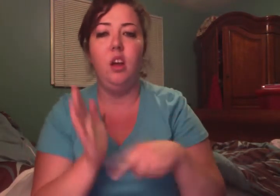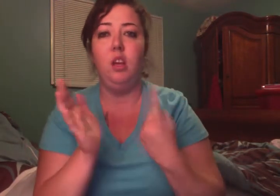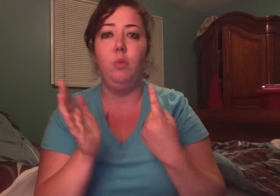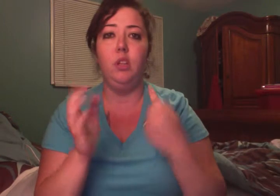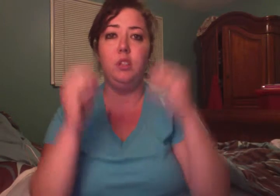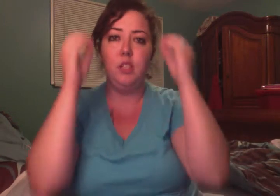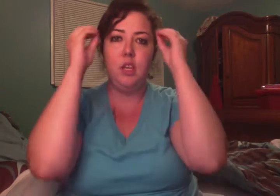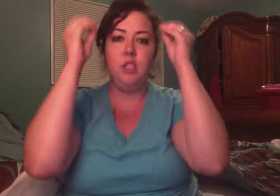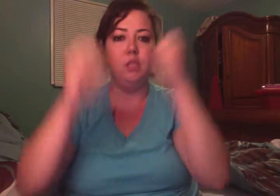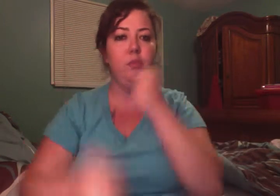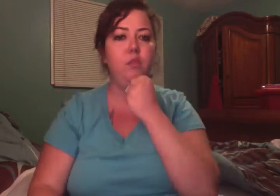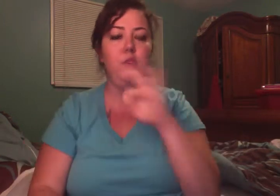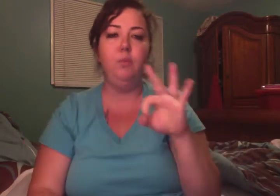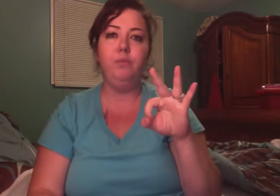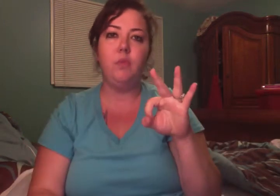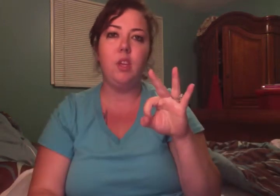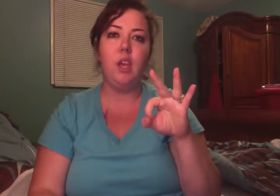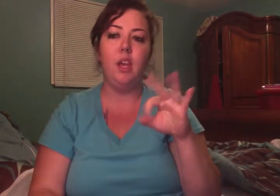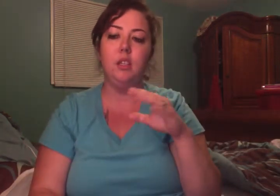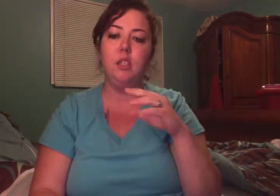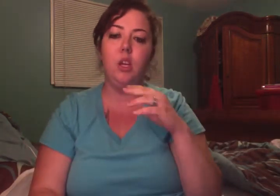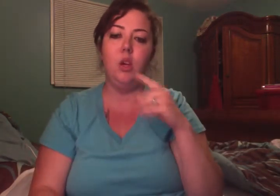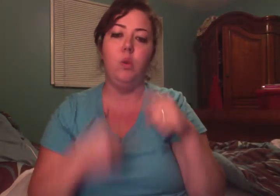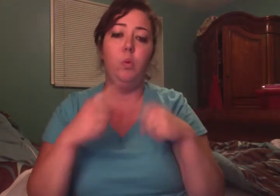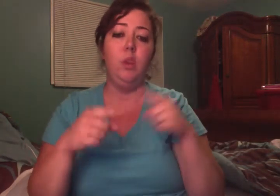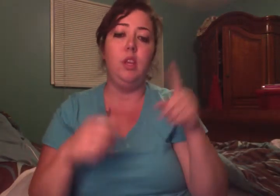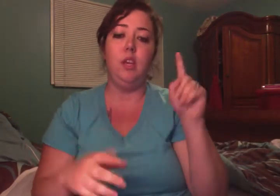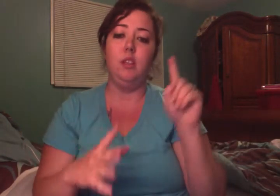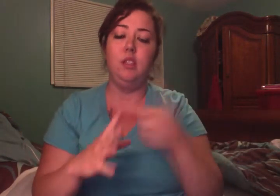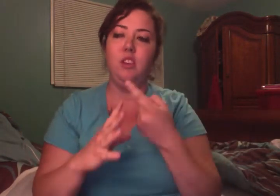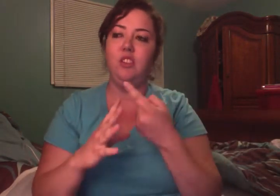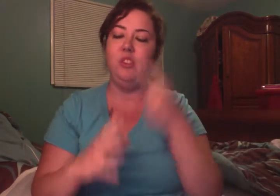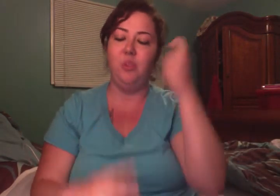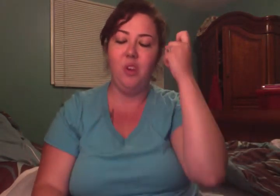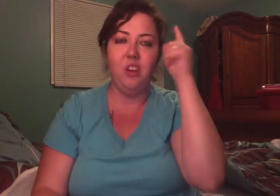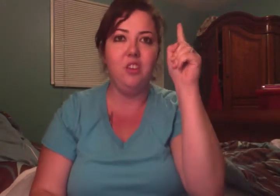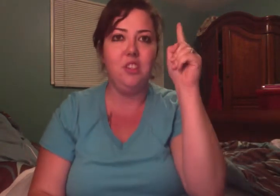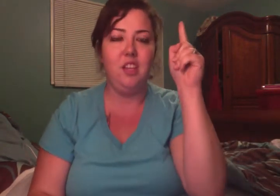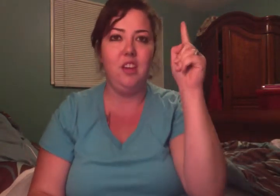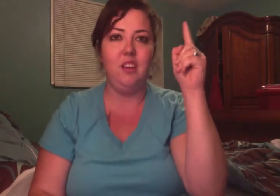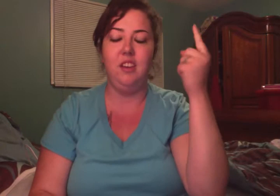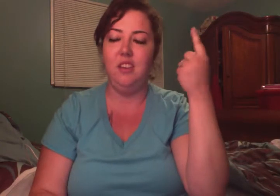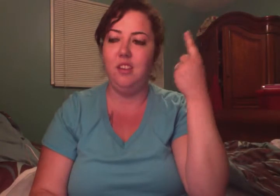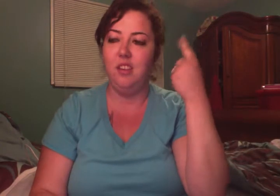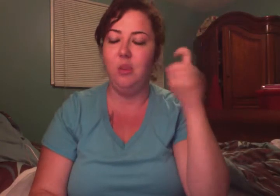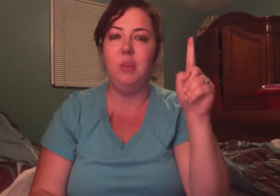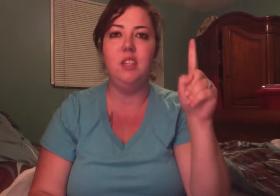once. Teach them a few, and when they start to understand and it makes sense to